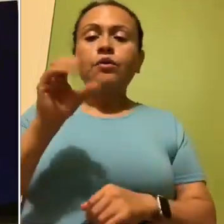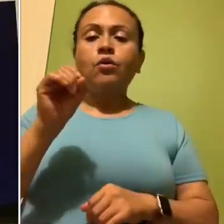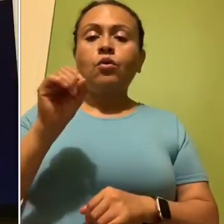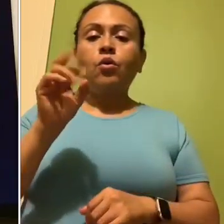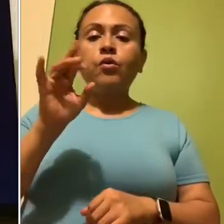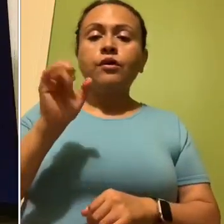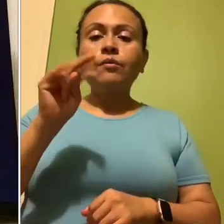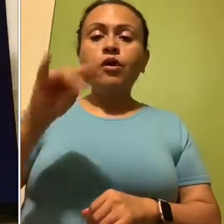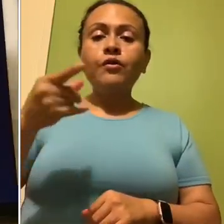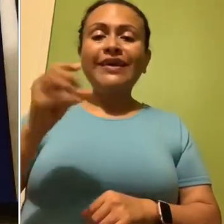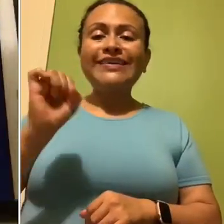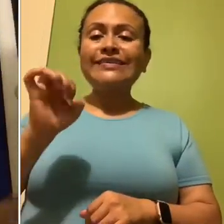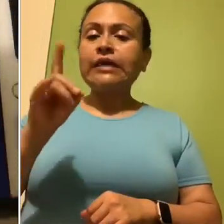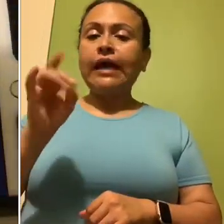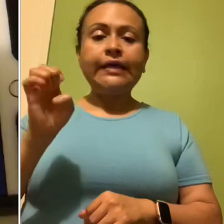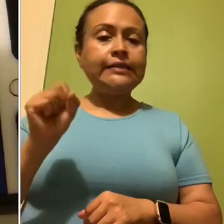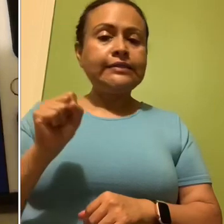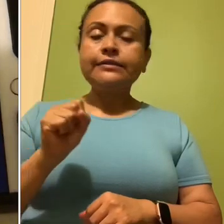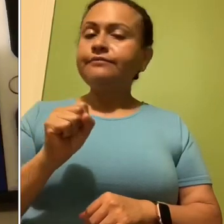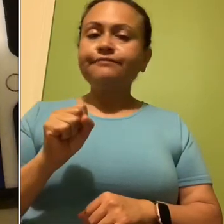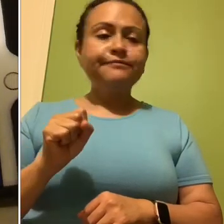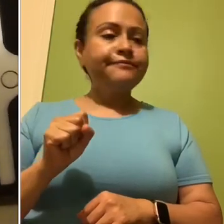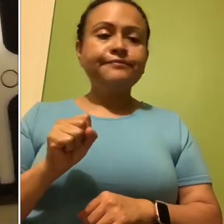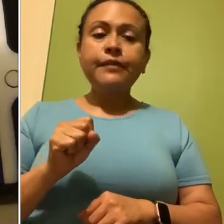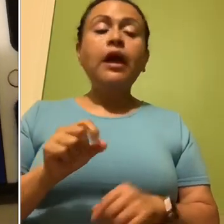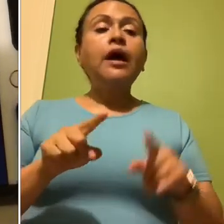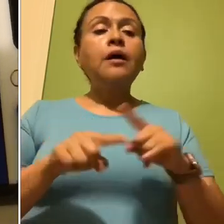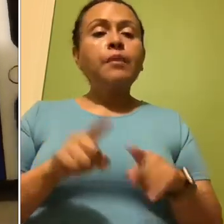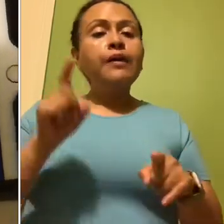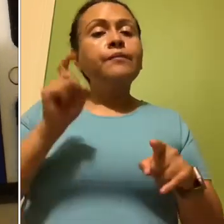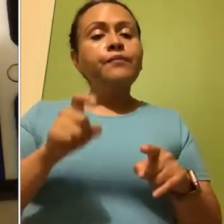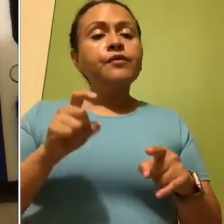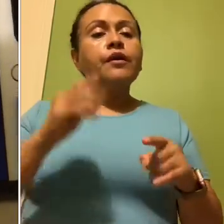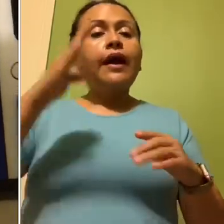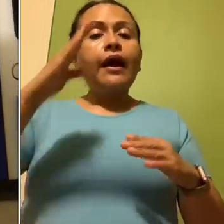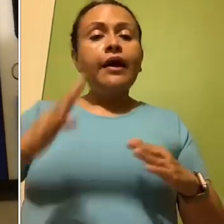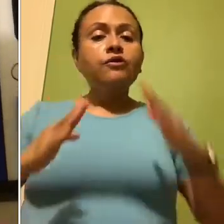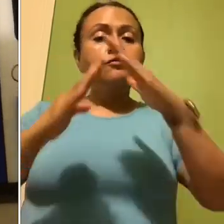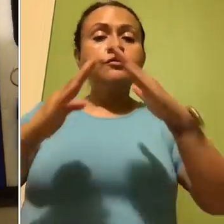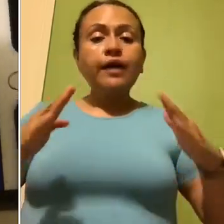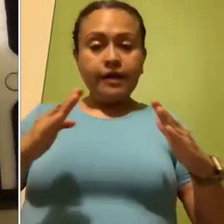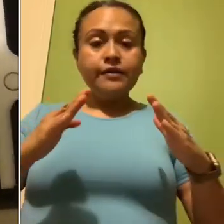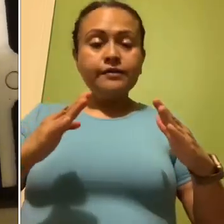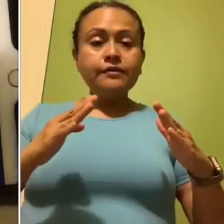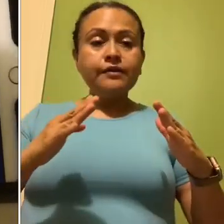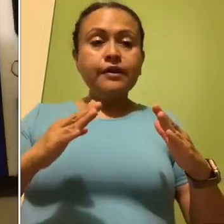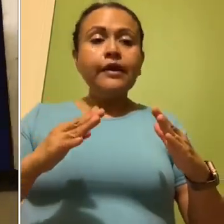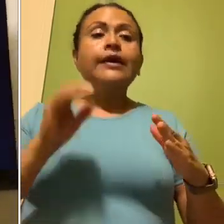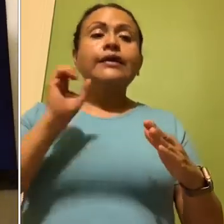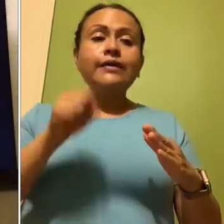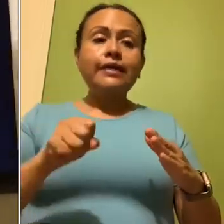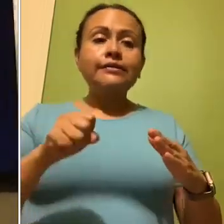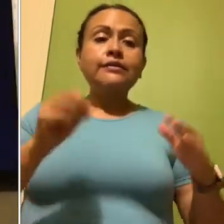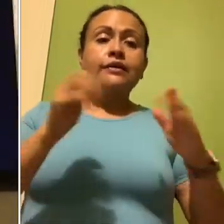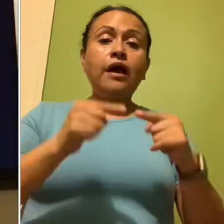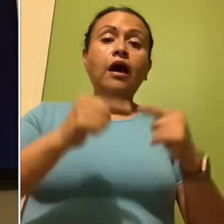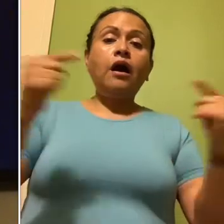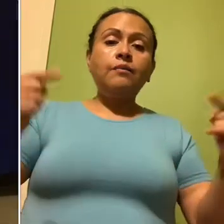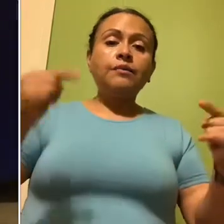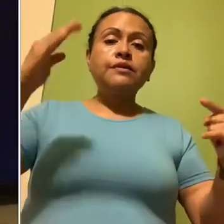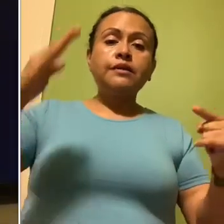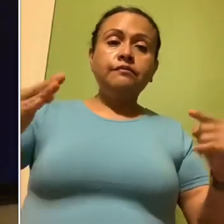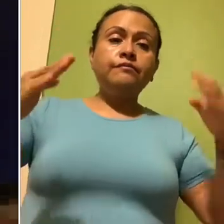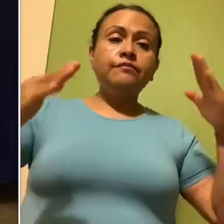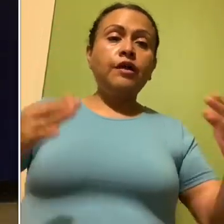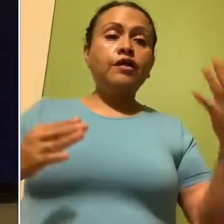In order to use side angle side, the two sides that have the same corresponding ratios, they have to be on either side of the angle. So in this case, they are on either